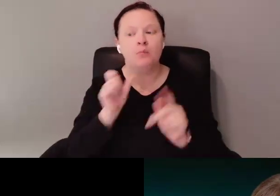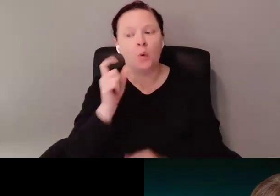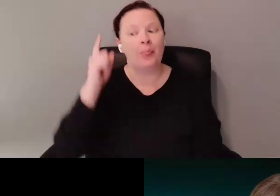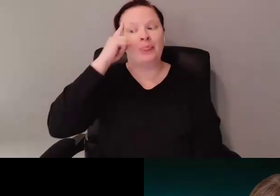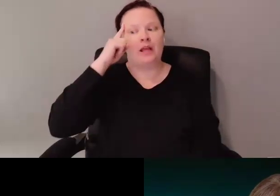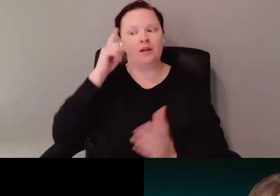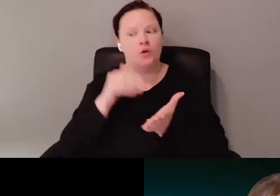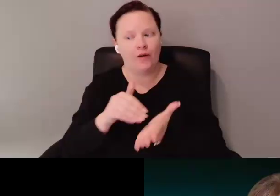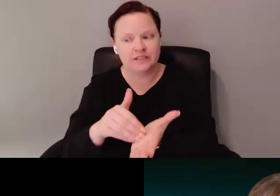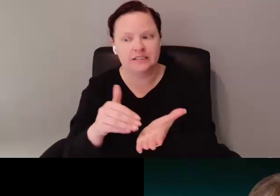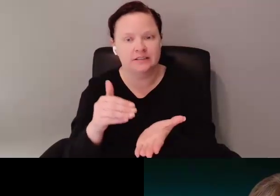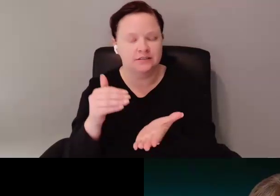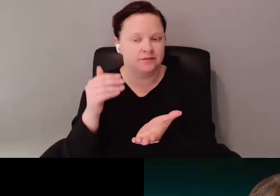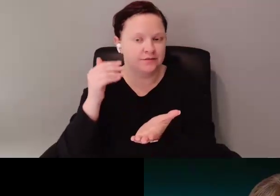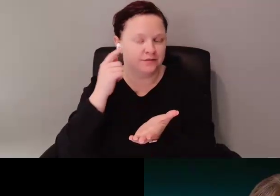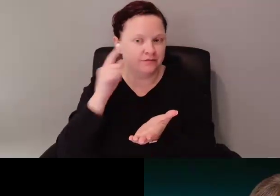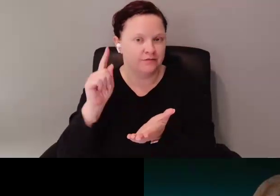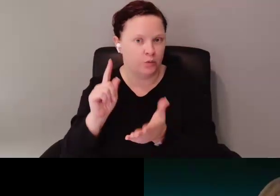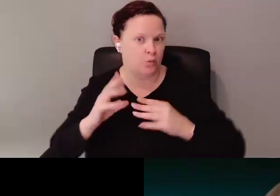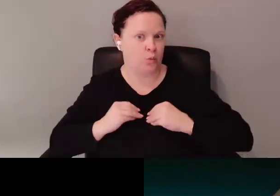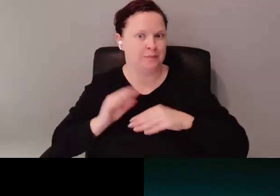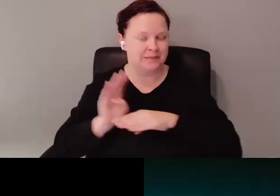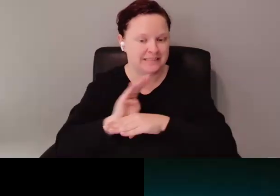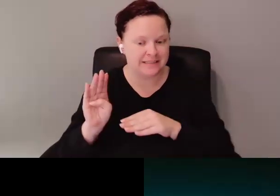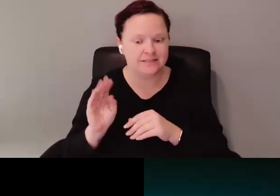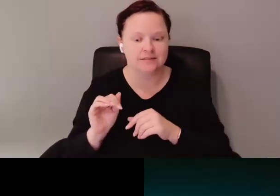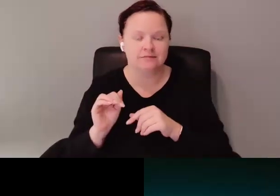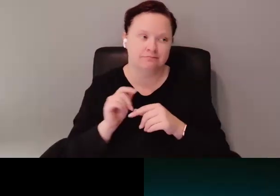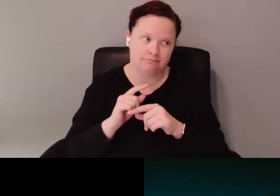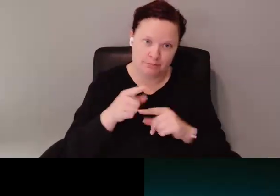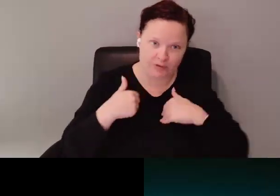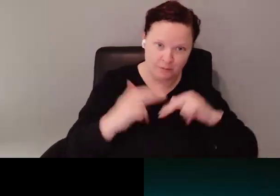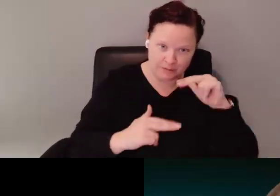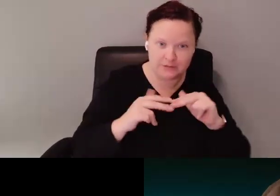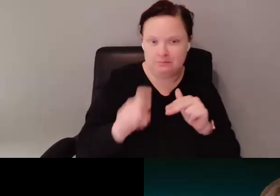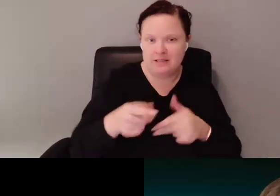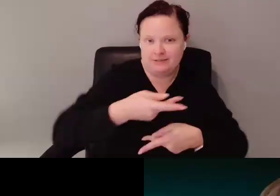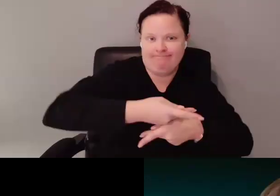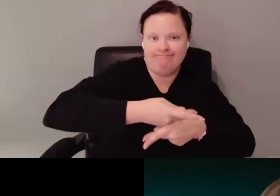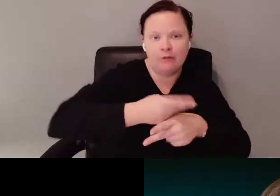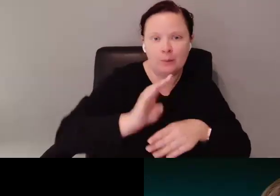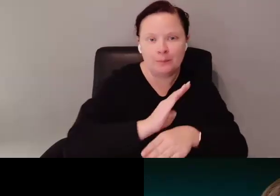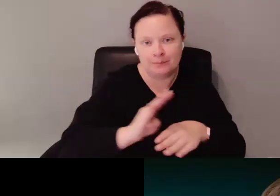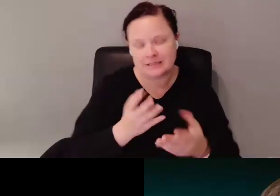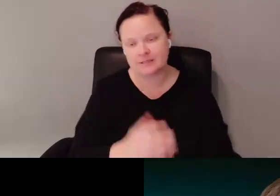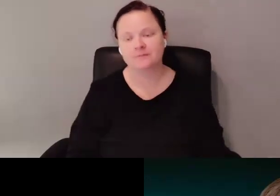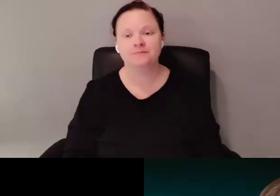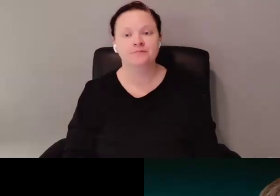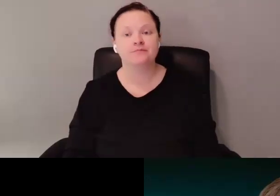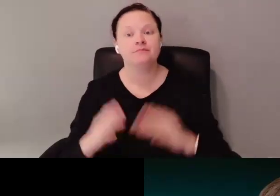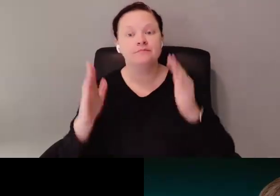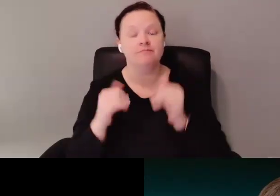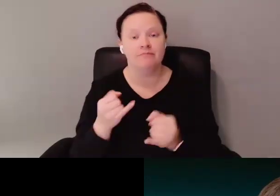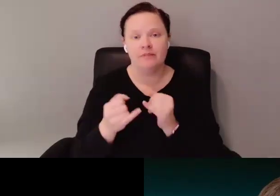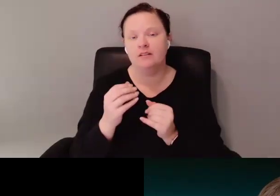when they think of starting their own business where they have a facility. Okay, so we're down to number 12, which